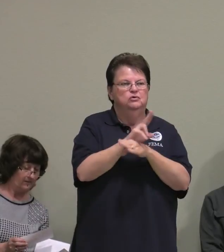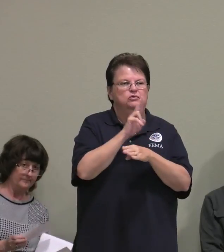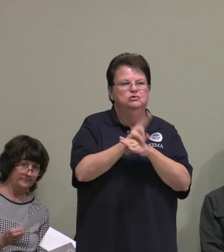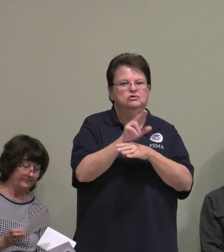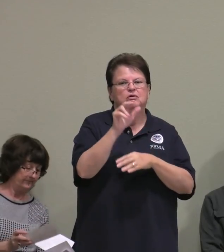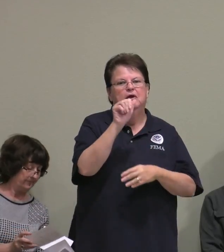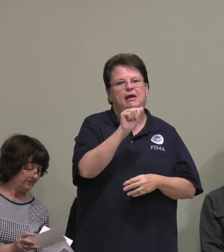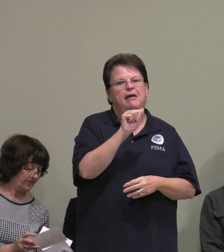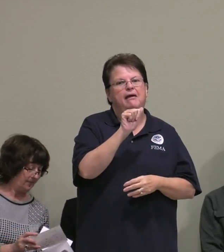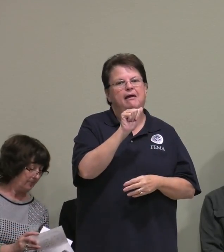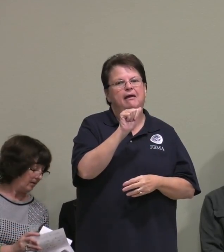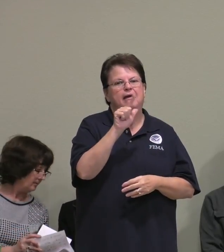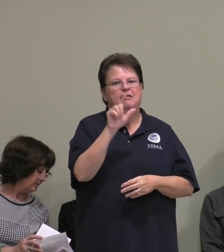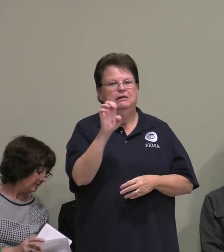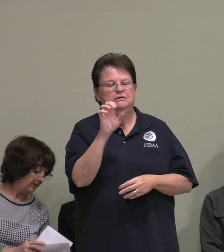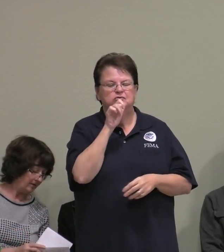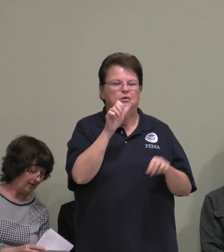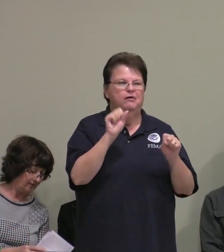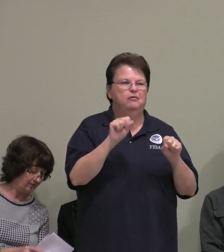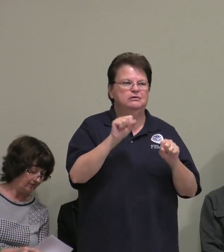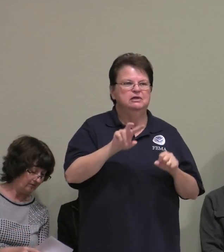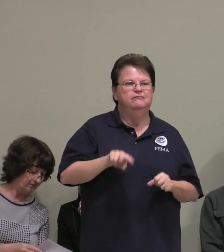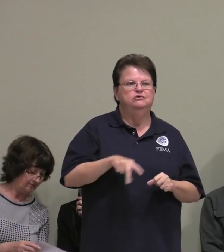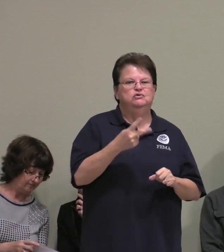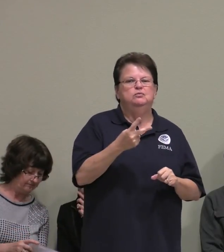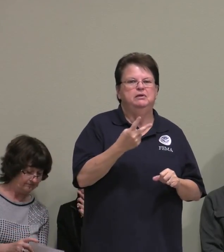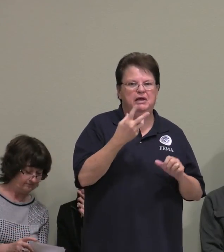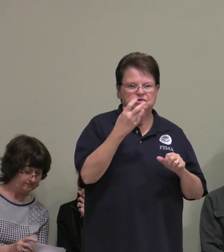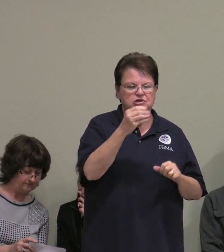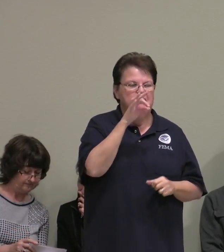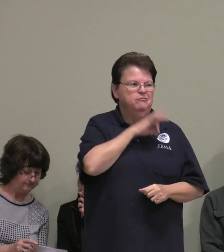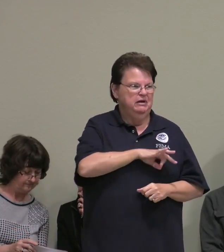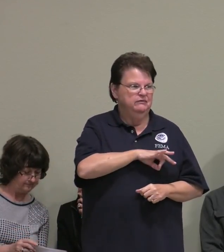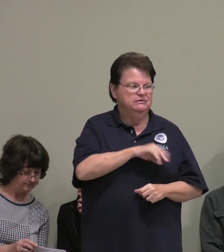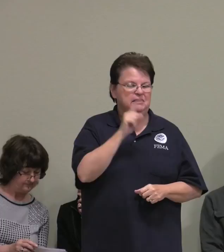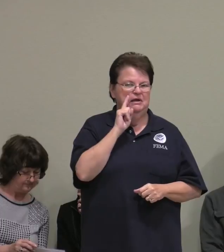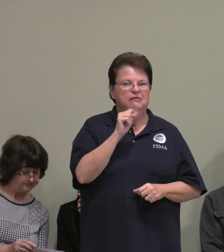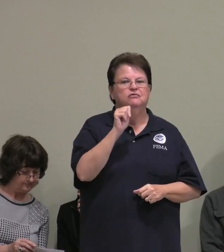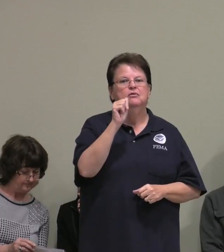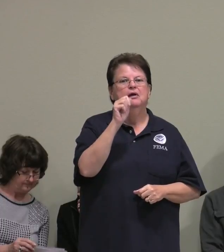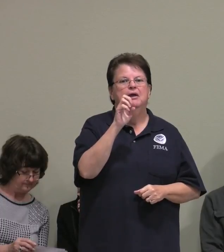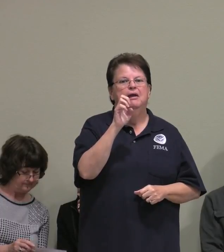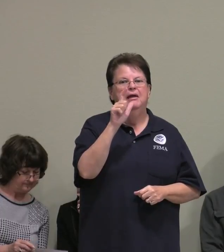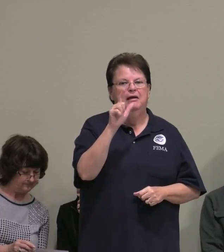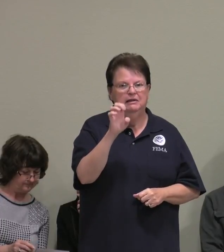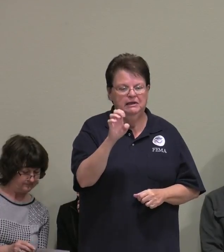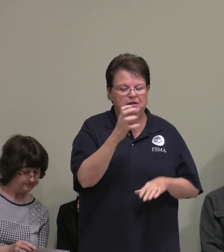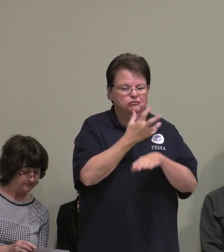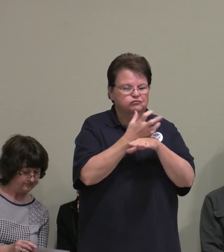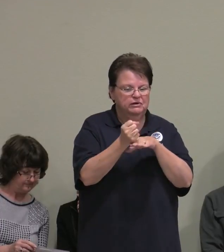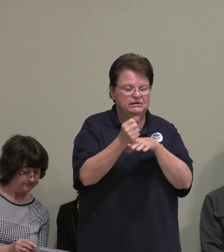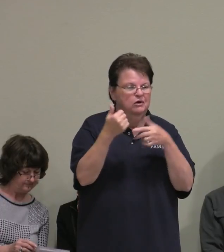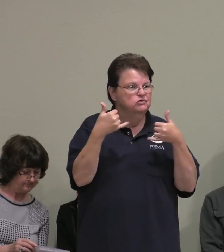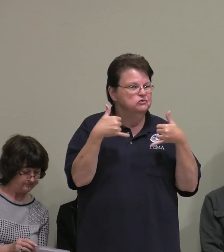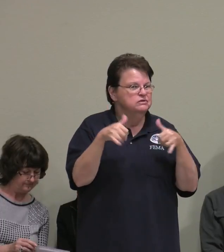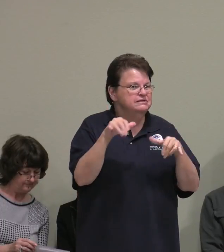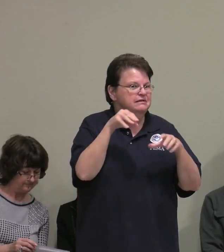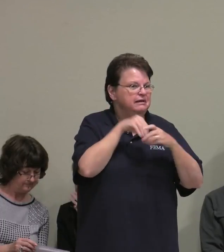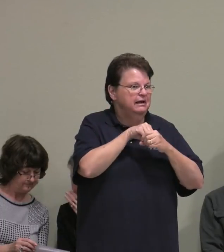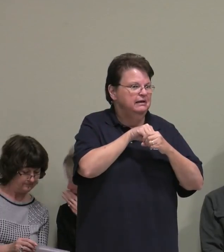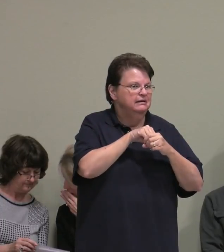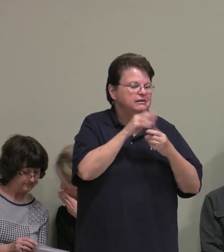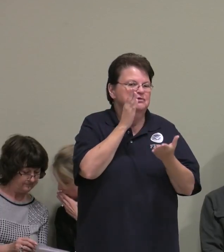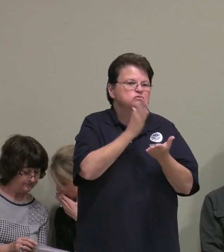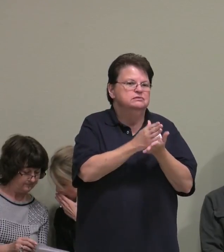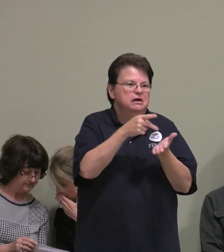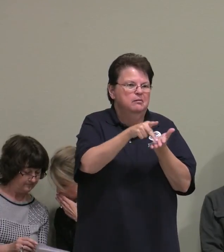ALE so we do not have a potential duplication of benefits. If your ALE runs out and you're still with us, then you stop